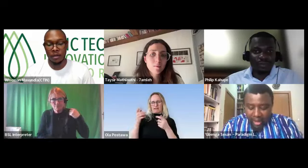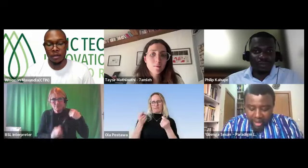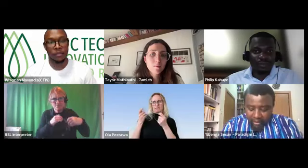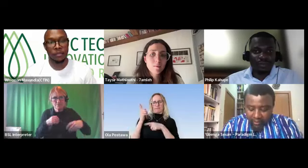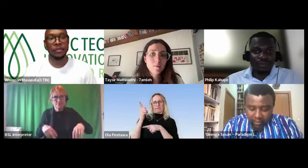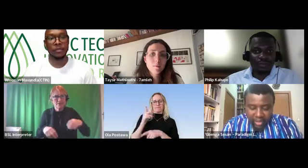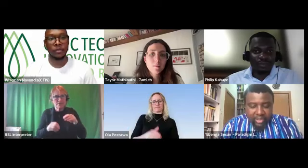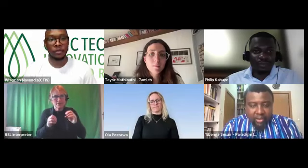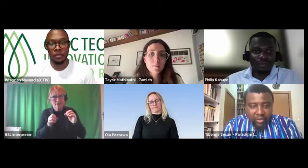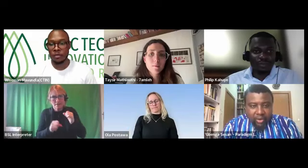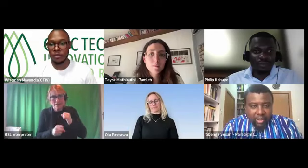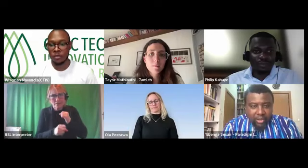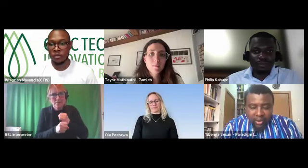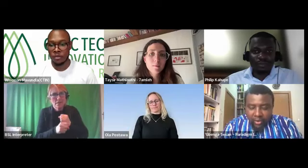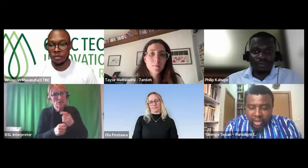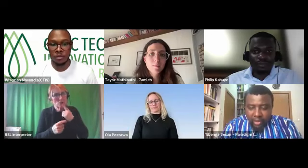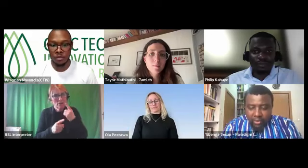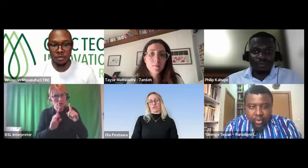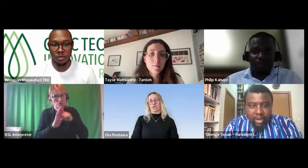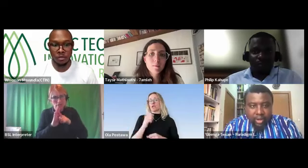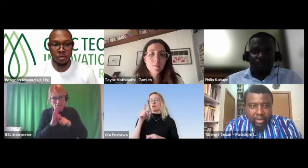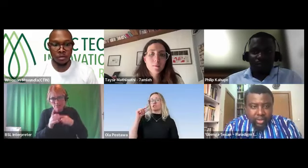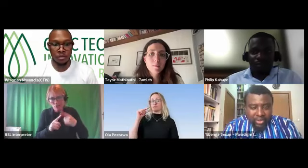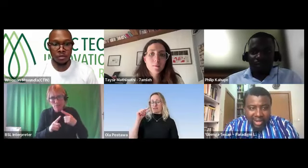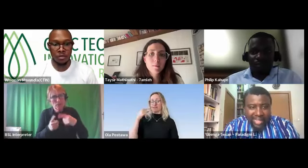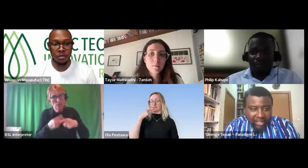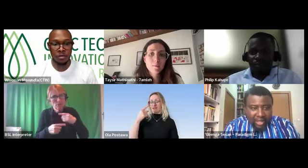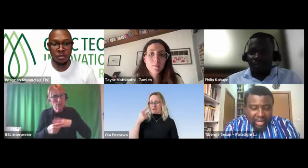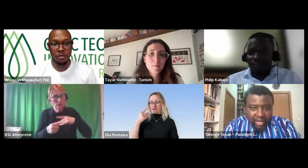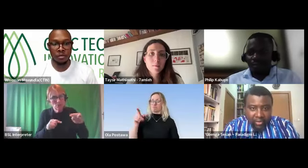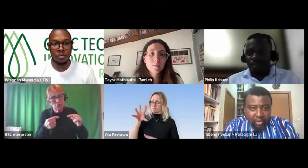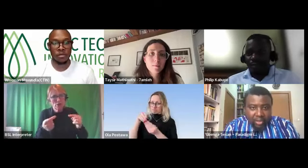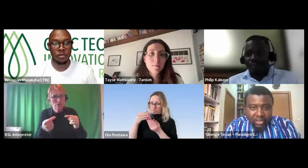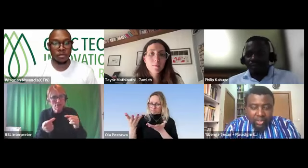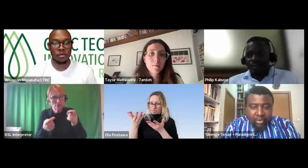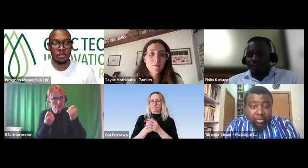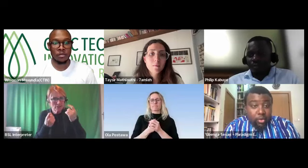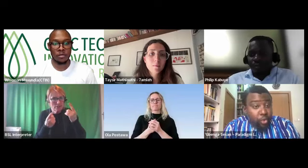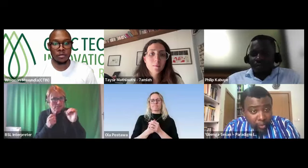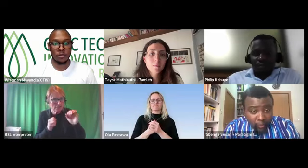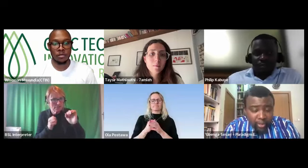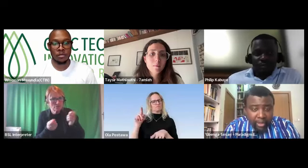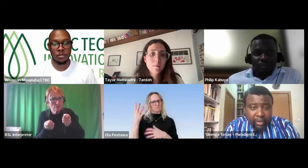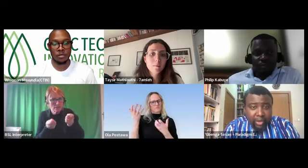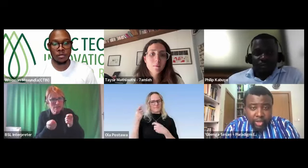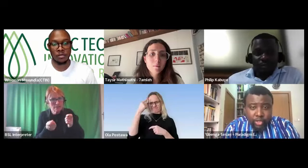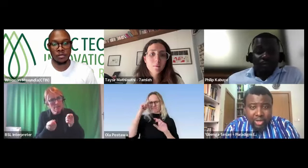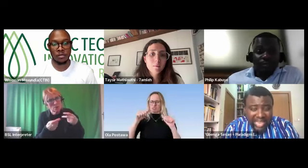Thank you. I think in terms of regulation, very quickly, we need to challenge the idea of regulation as a form of